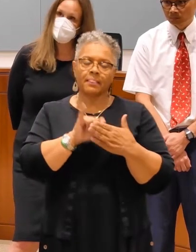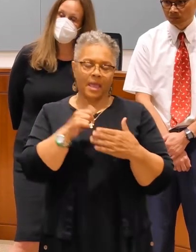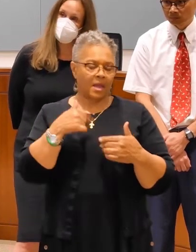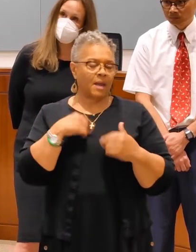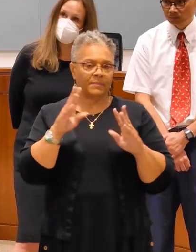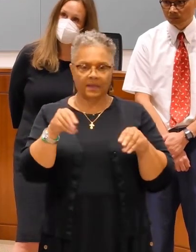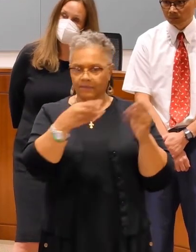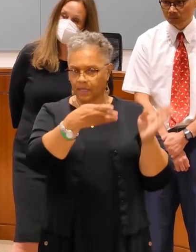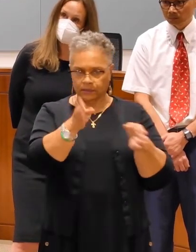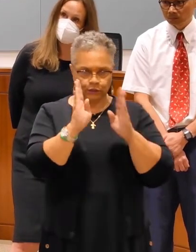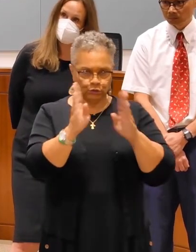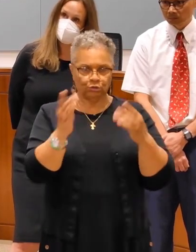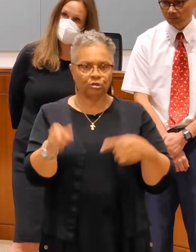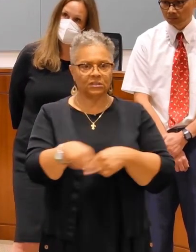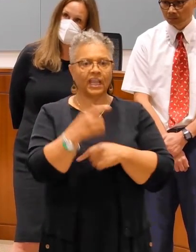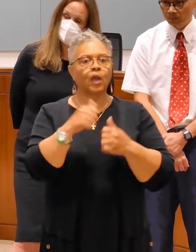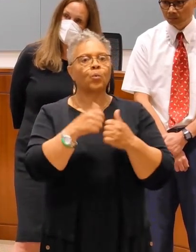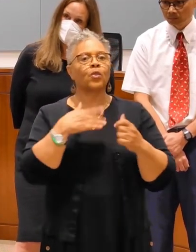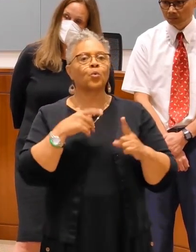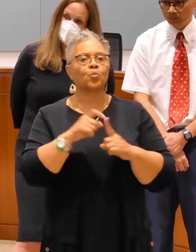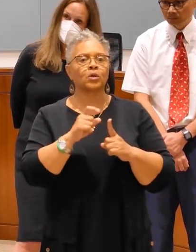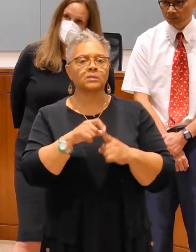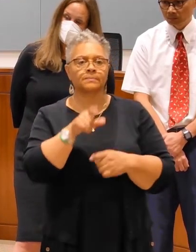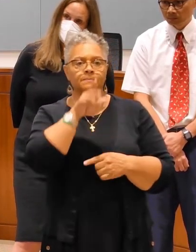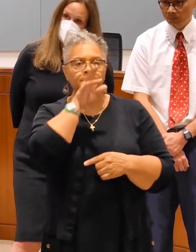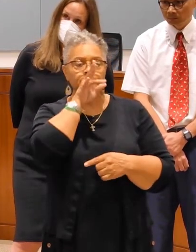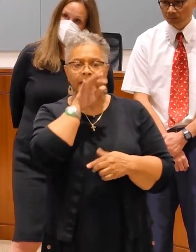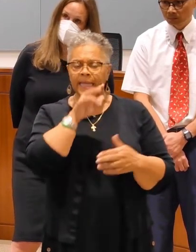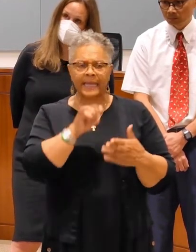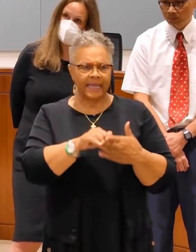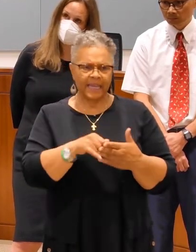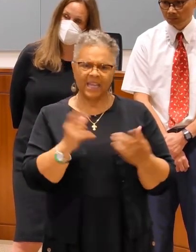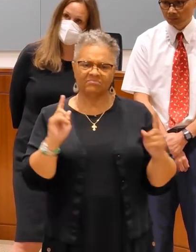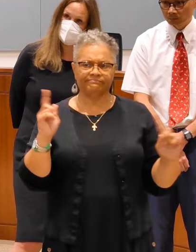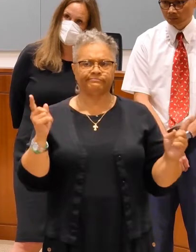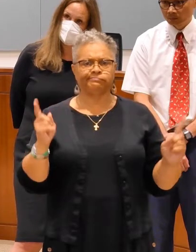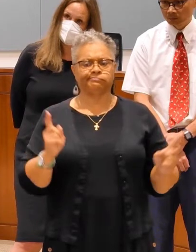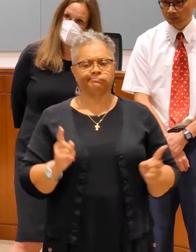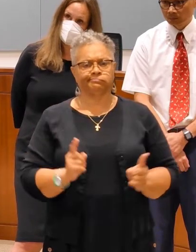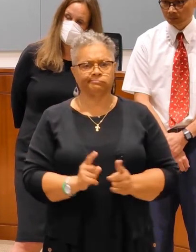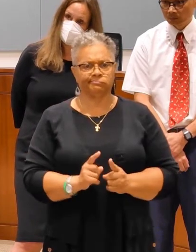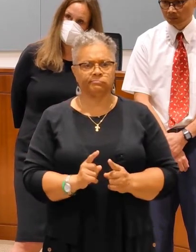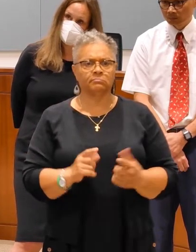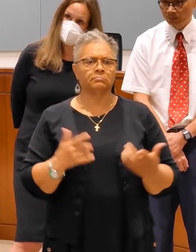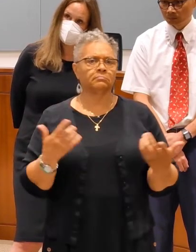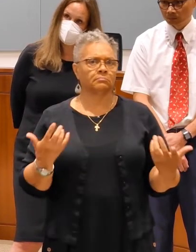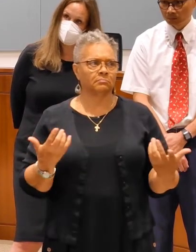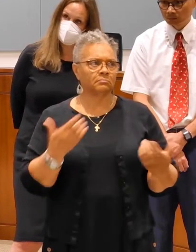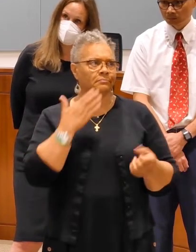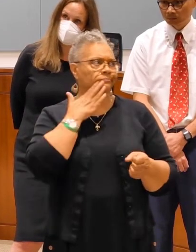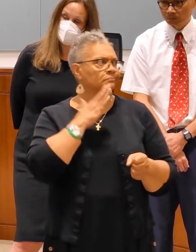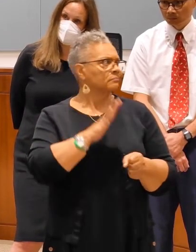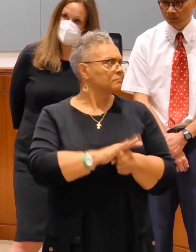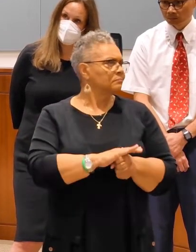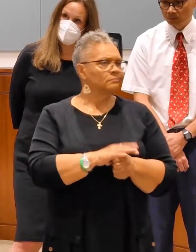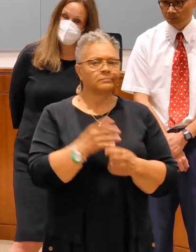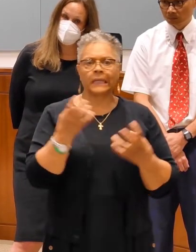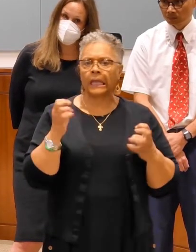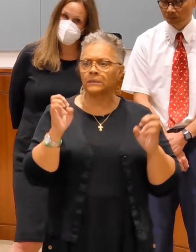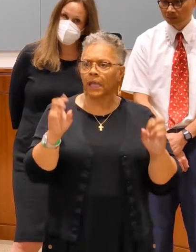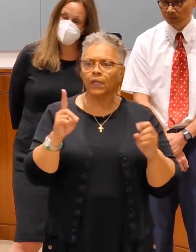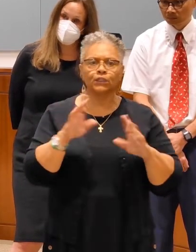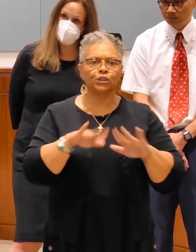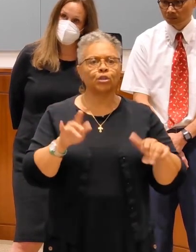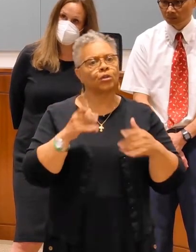great attention to today with my words, it whittles away at our obligation to educate our children